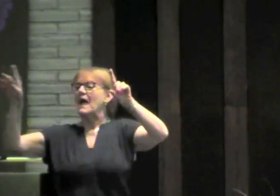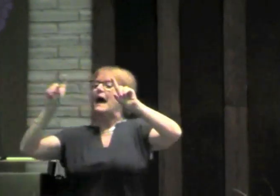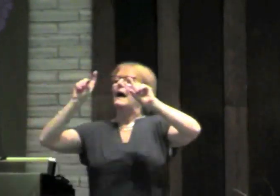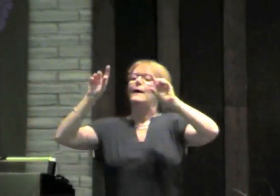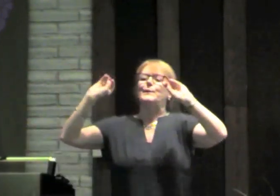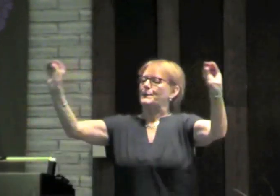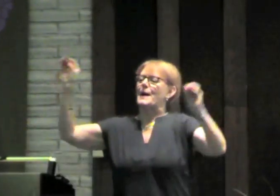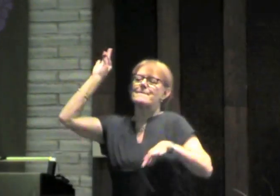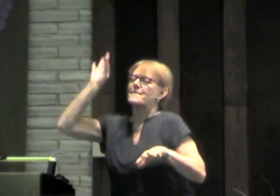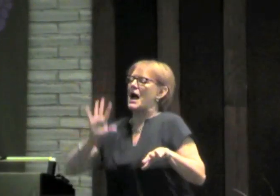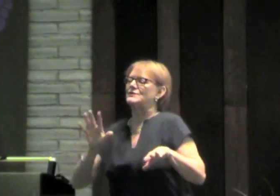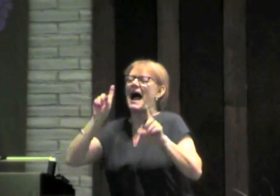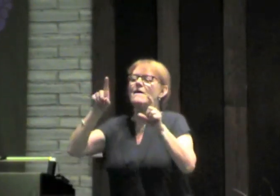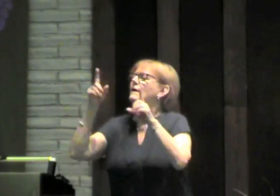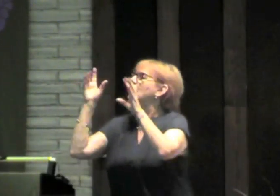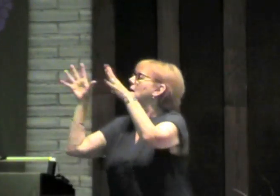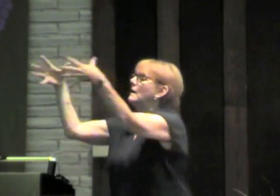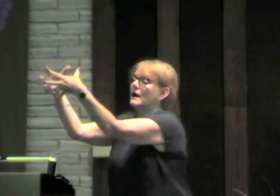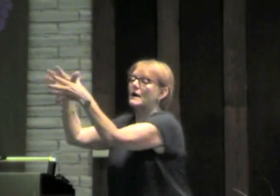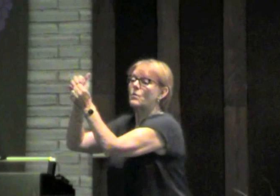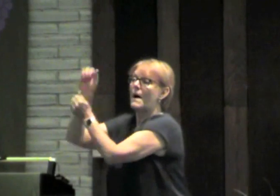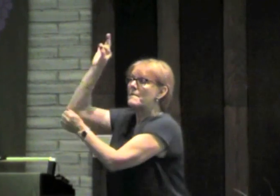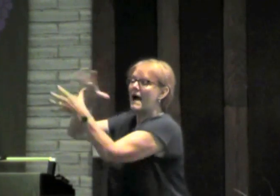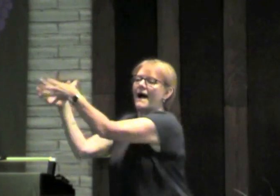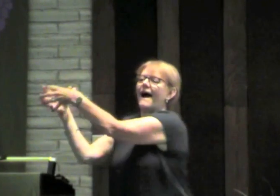wonderful, wonderful experience. And there was no pastor.